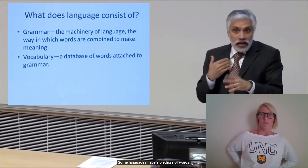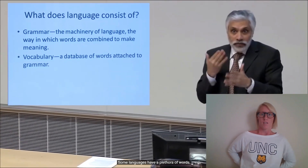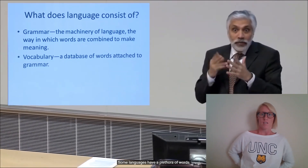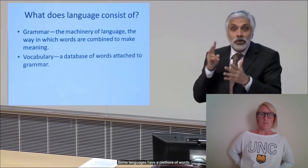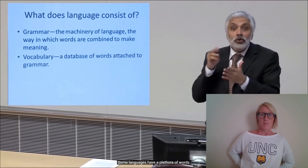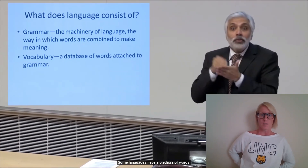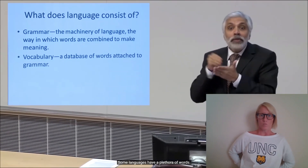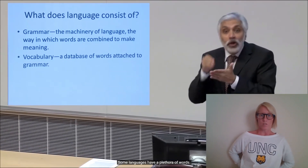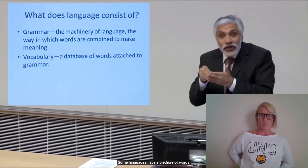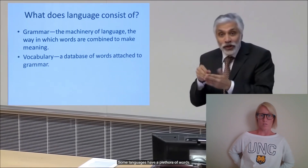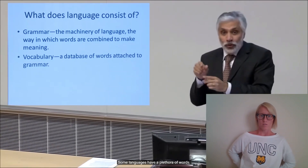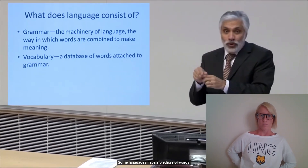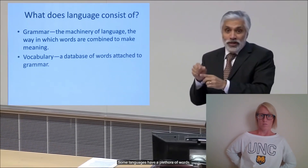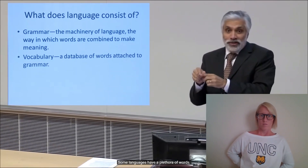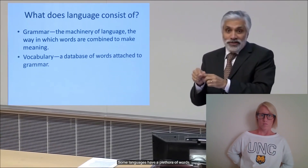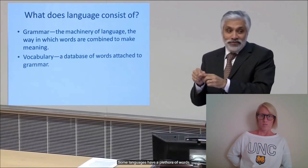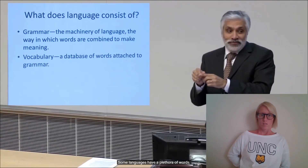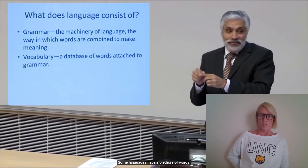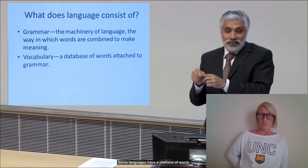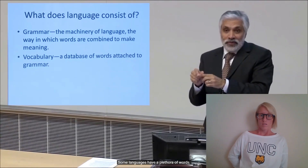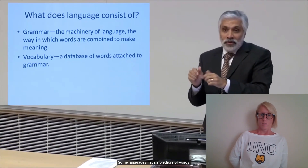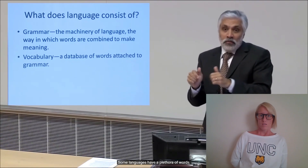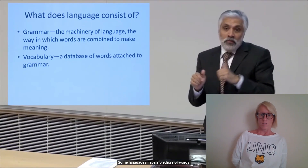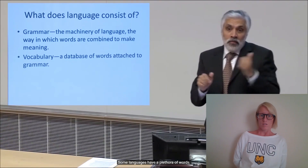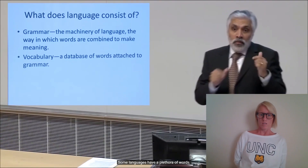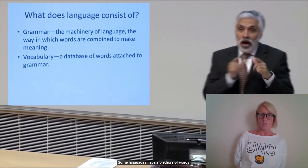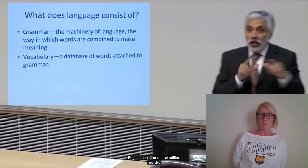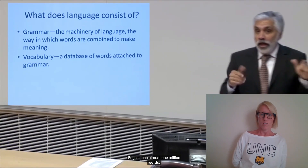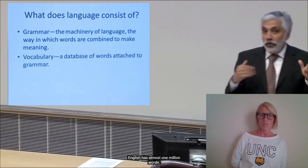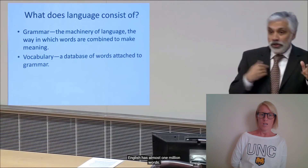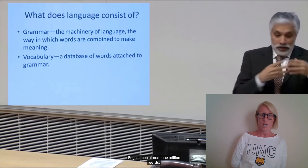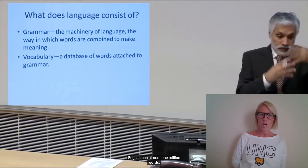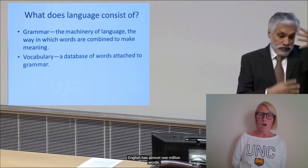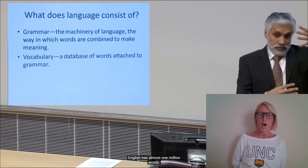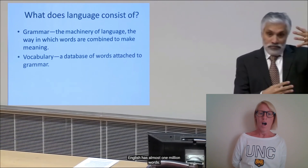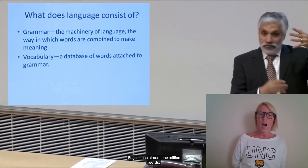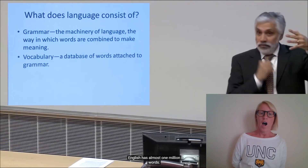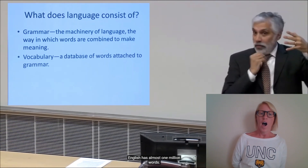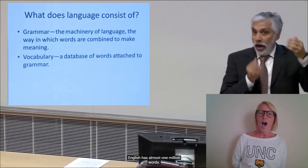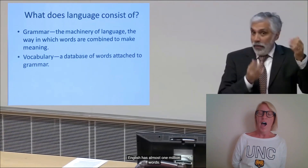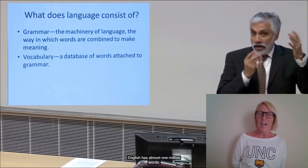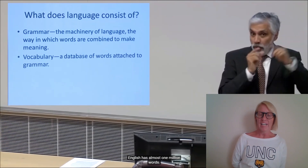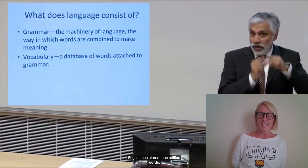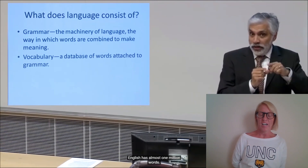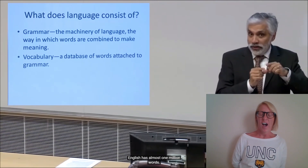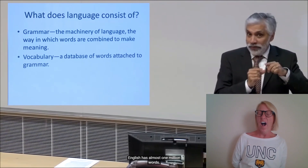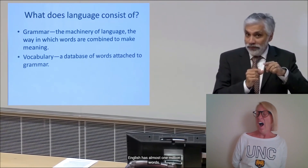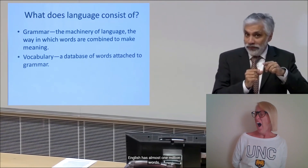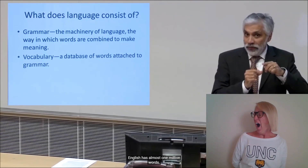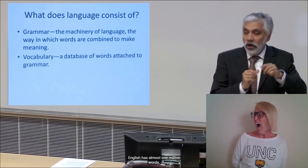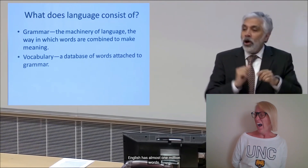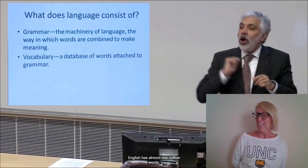has unlimited words. a plethora of words. English has almost 1 million words.